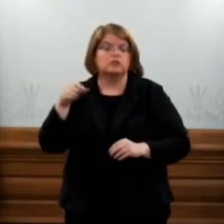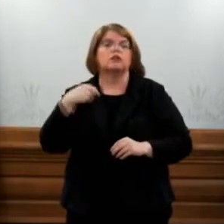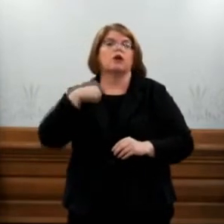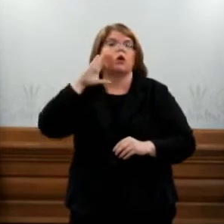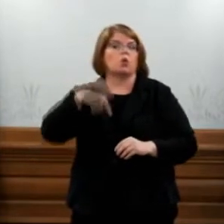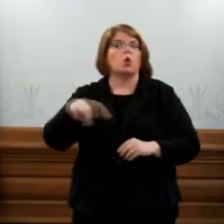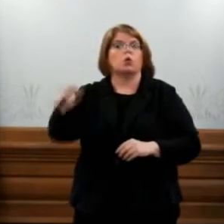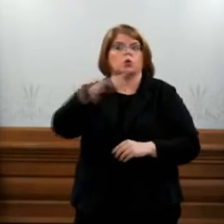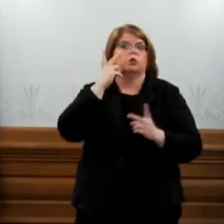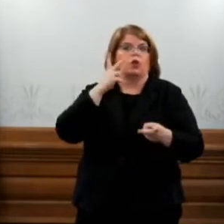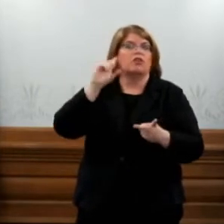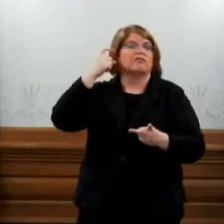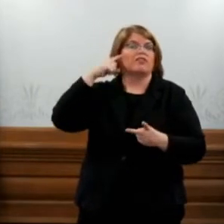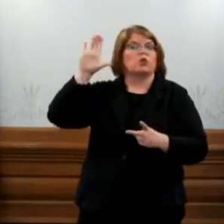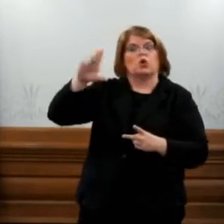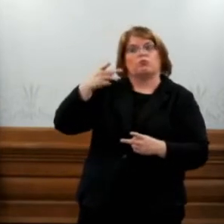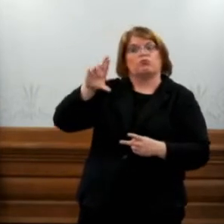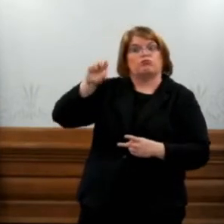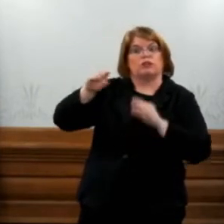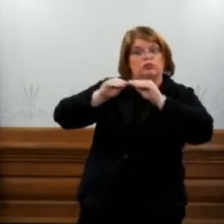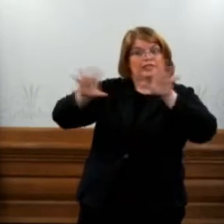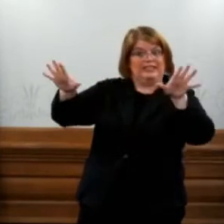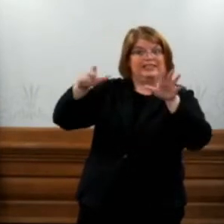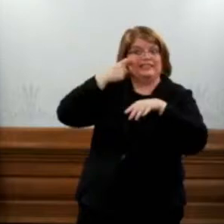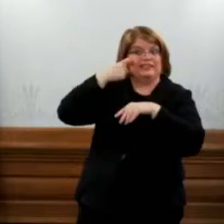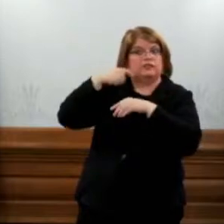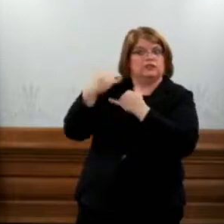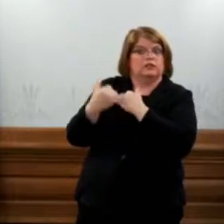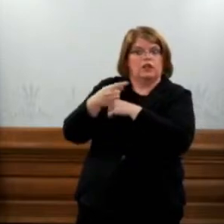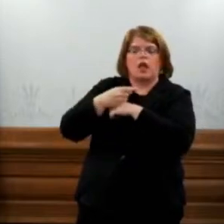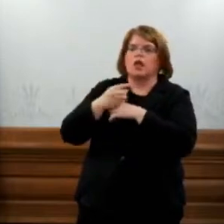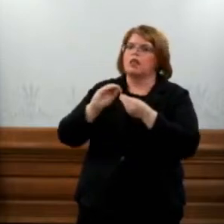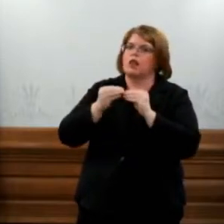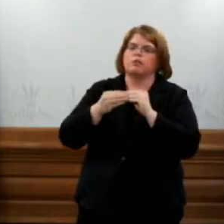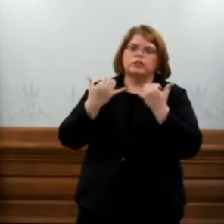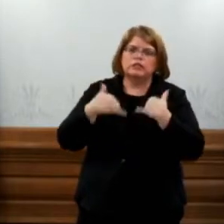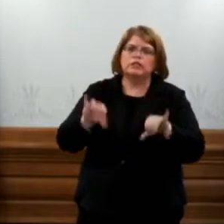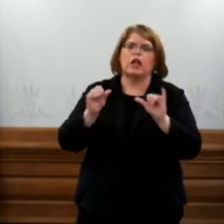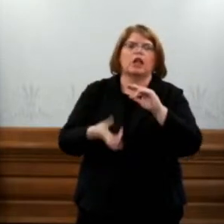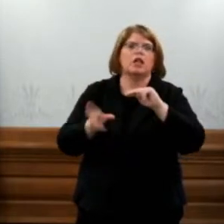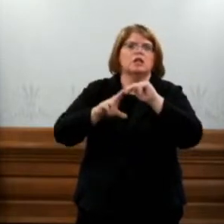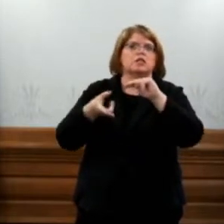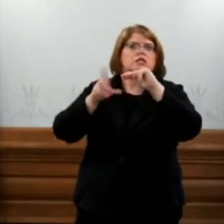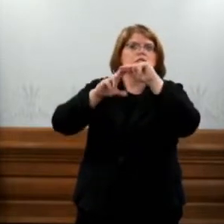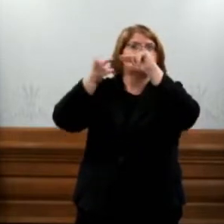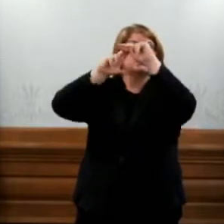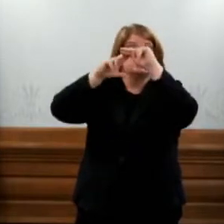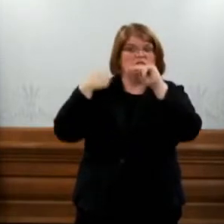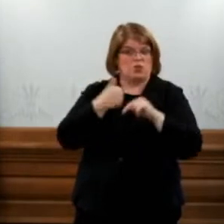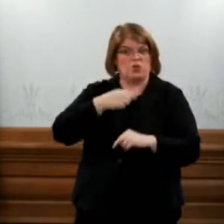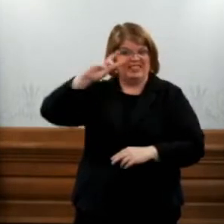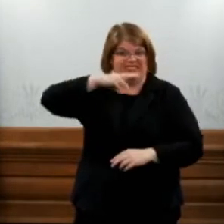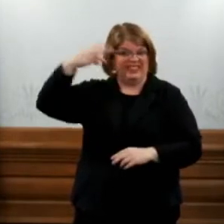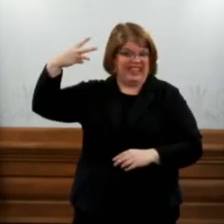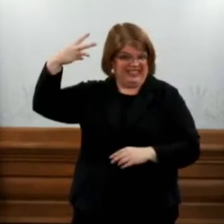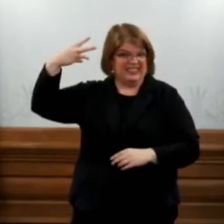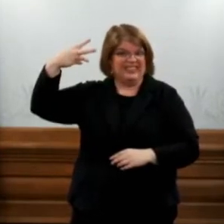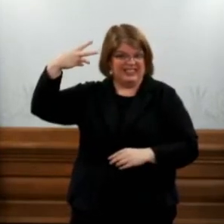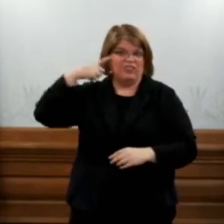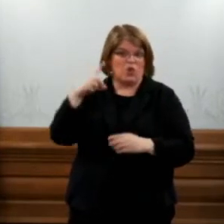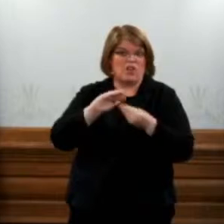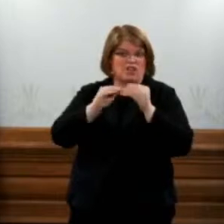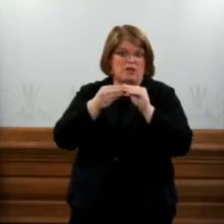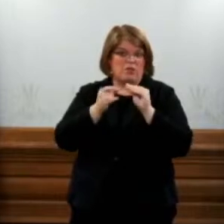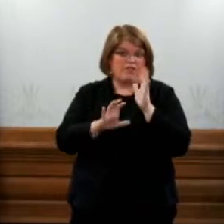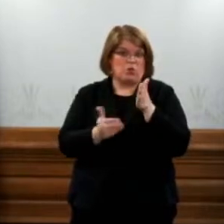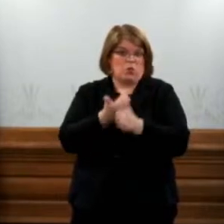release from earlier today, is felt with the numbers all going the wrong direction. We're, as I mentioned, the 6th in the nation in terms of the number of new cases